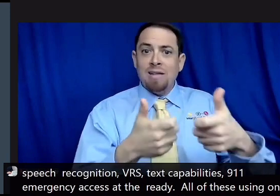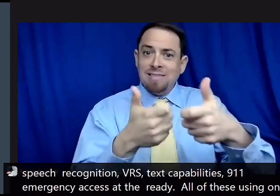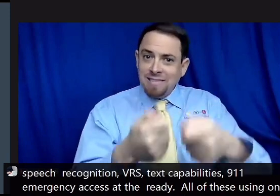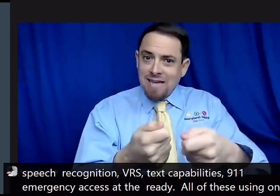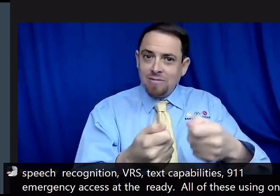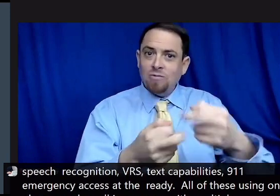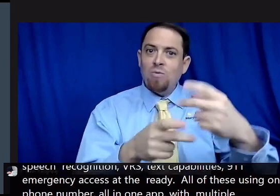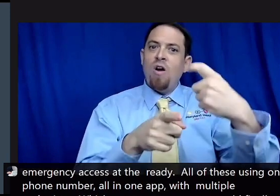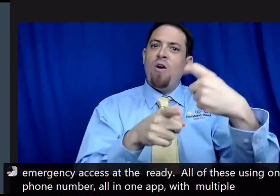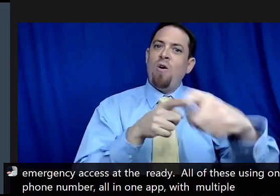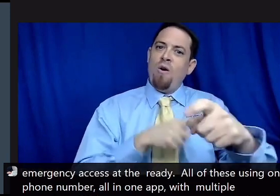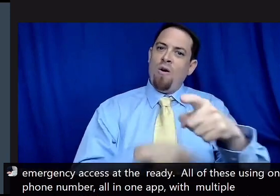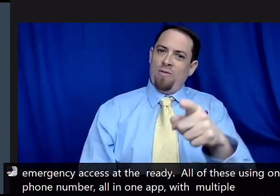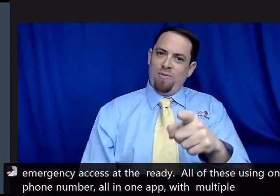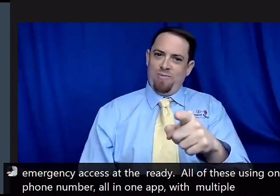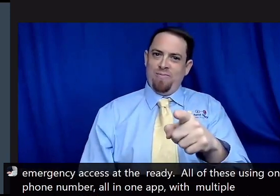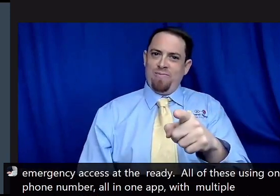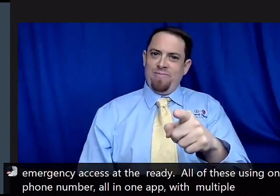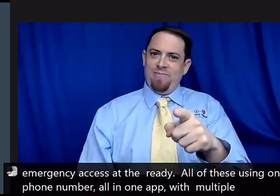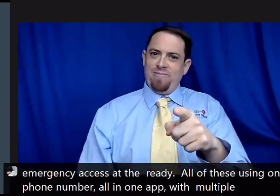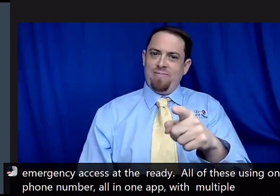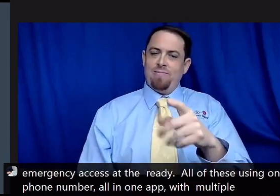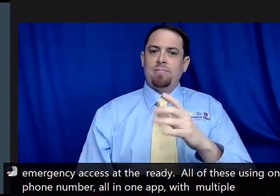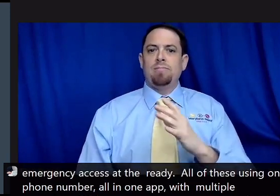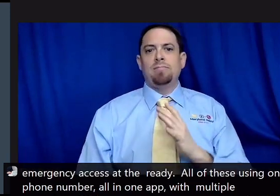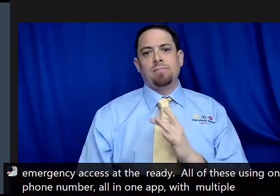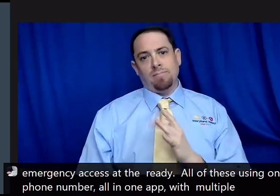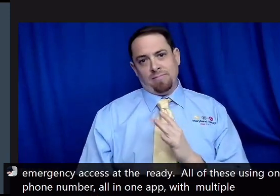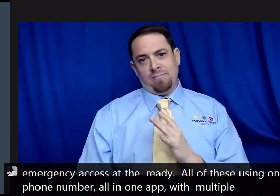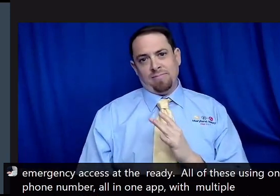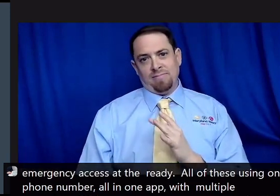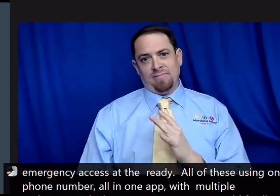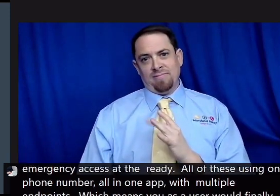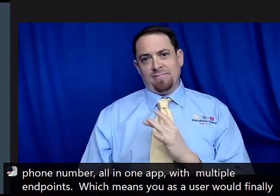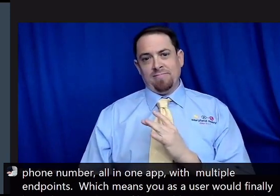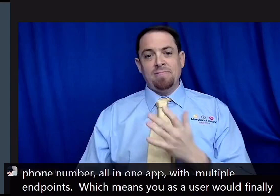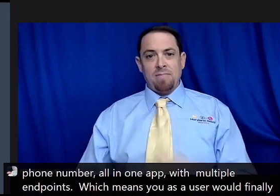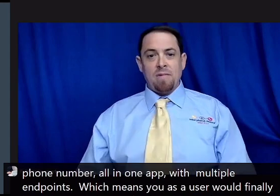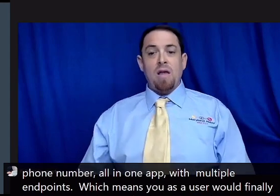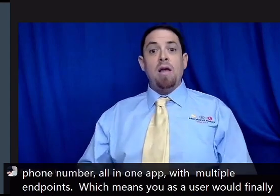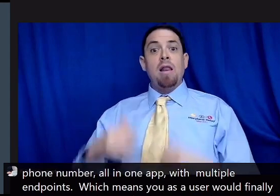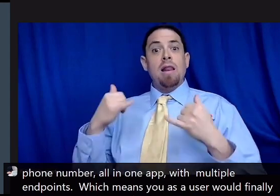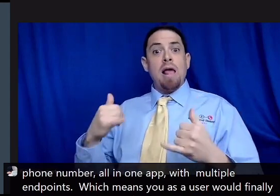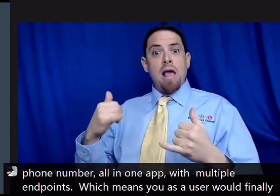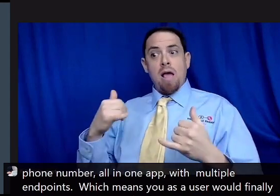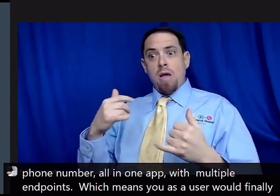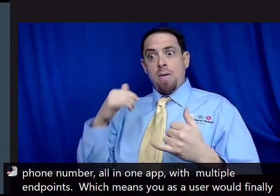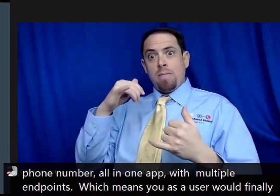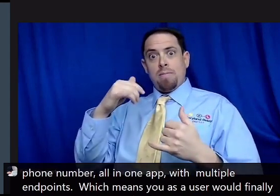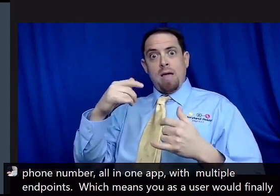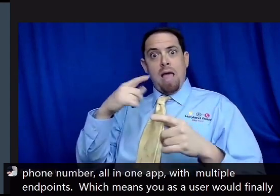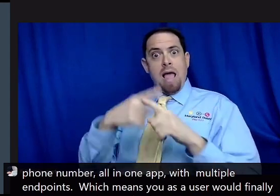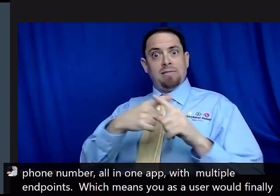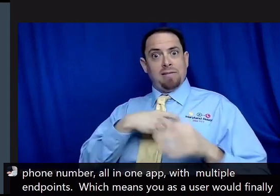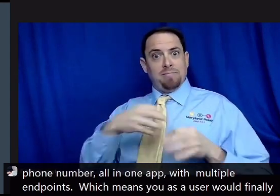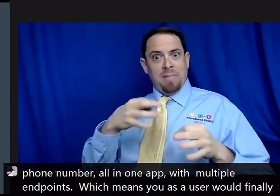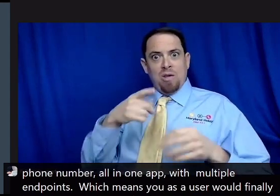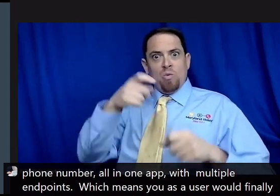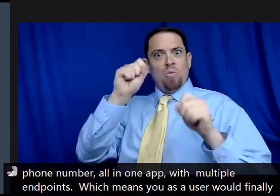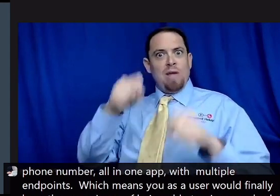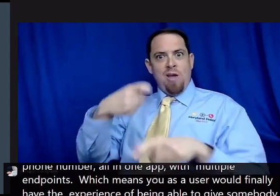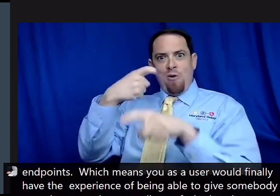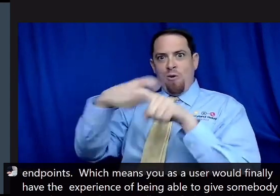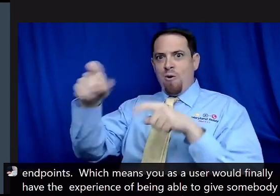experience of being able to give somebody one phone number, regardless of whether they want to call you or reach out